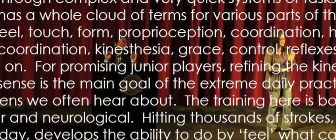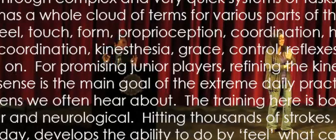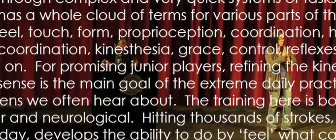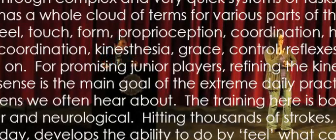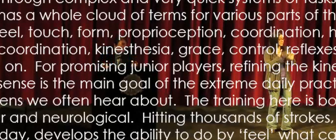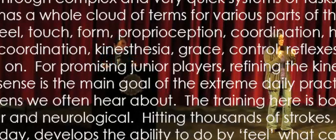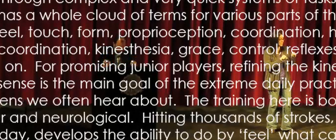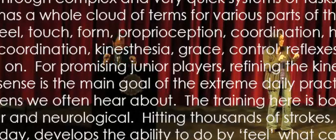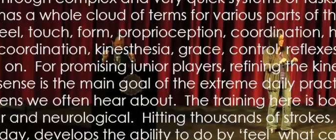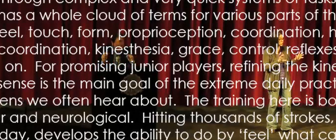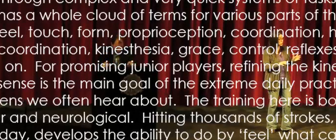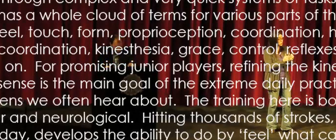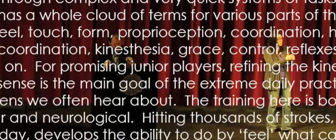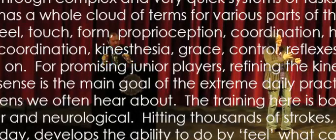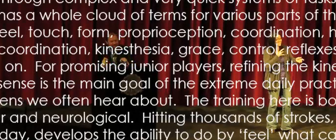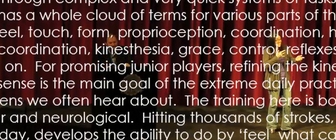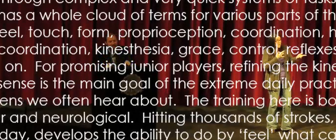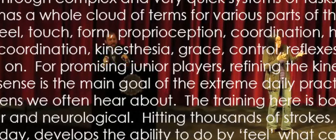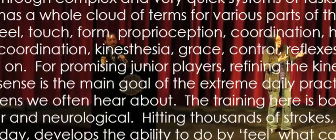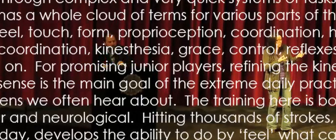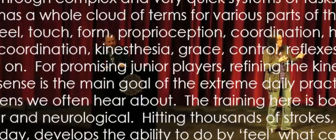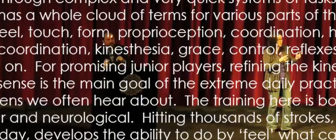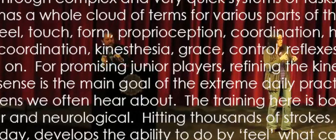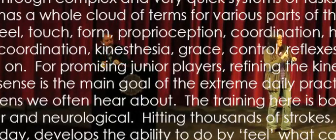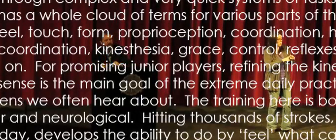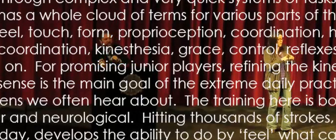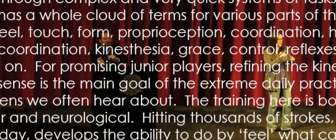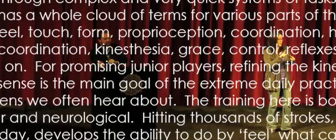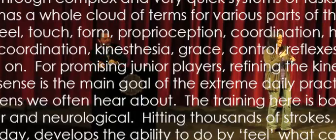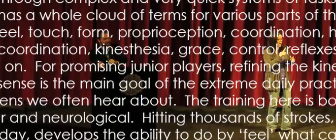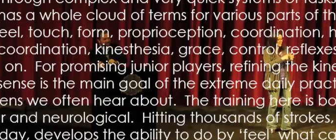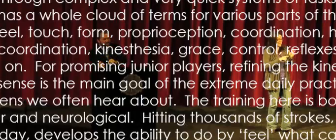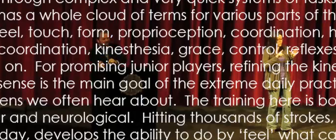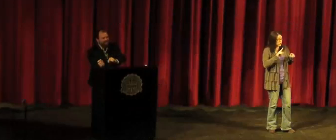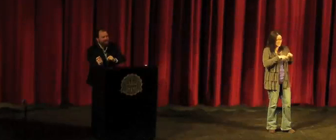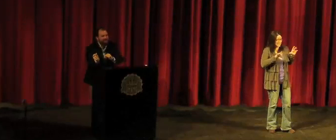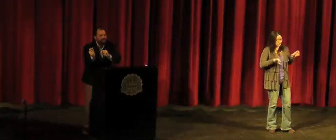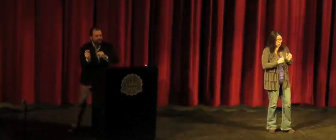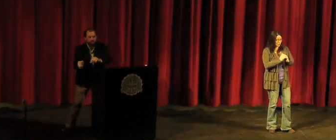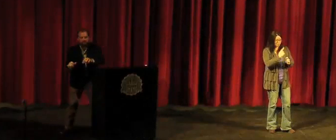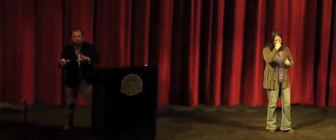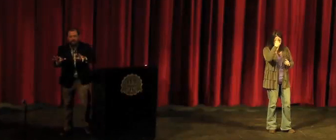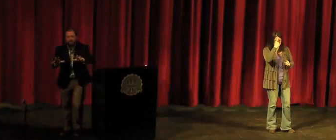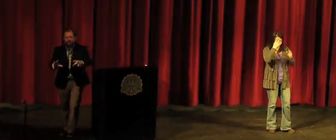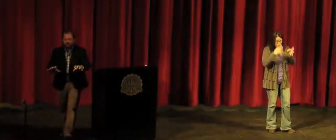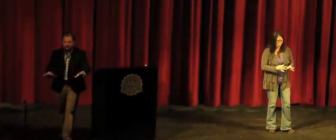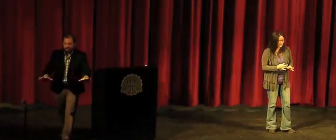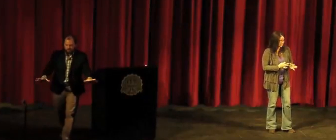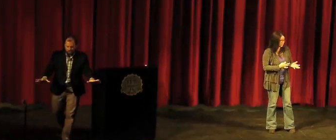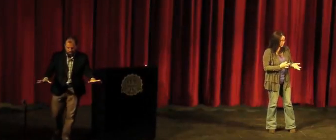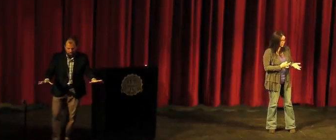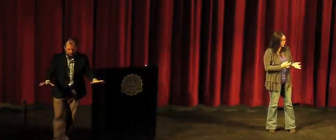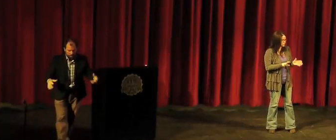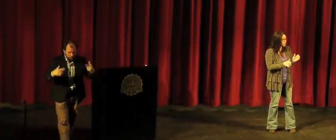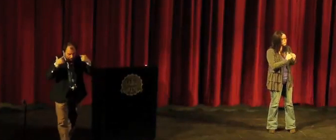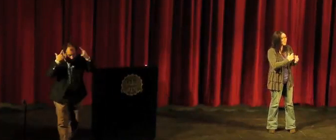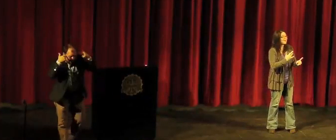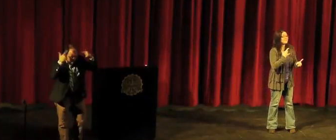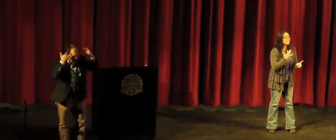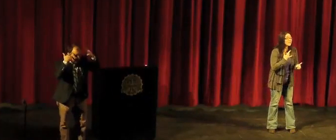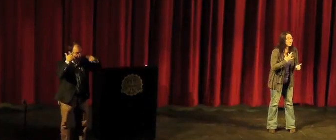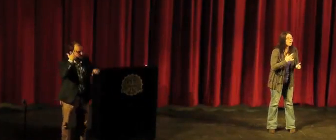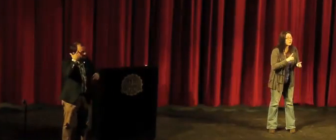do by feel what cannot be done by regular conscious thought. To do by feel